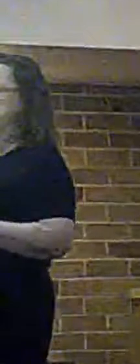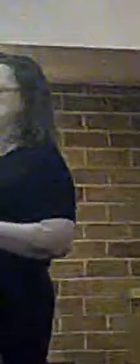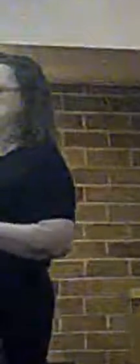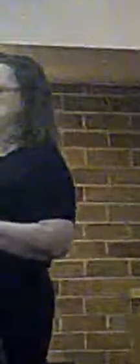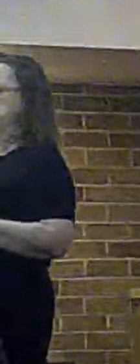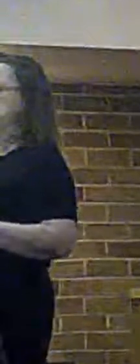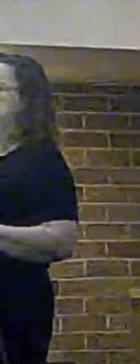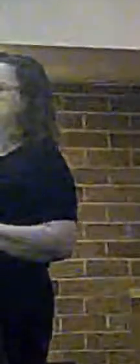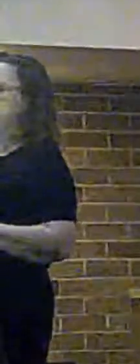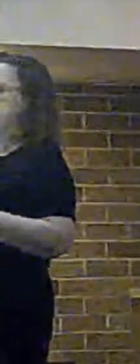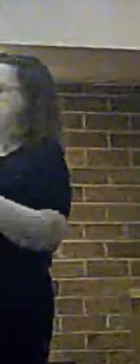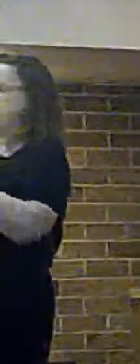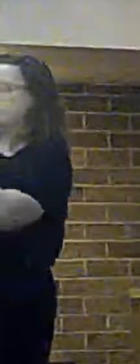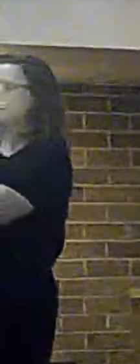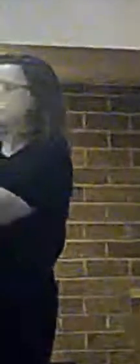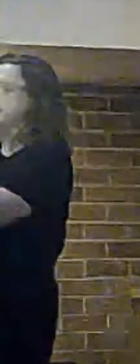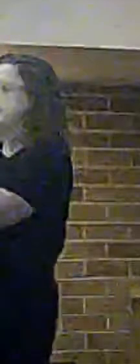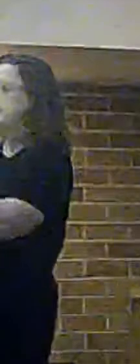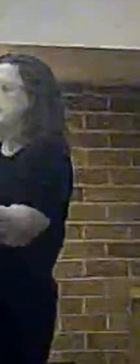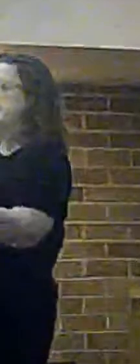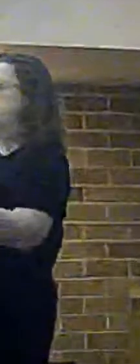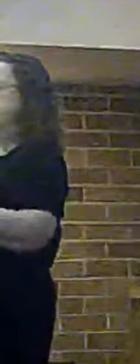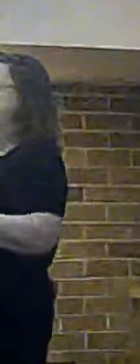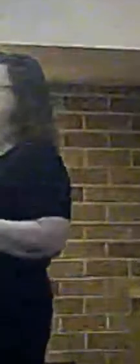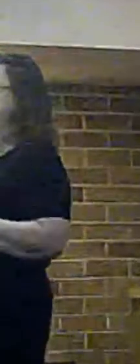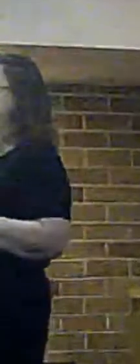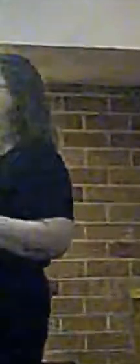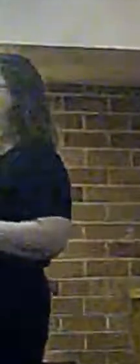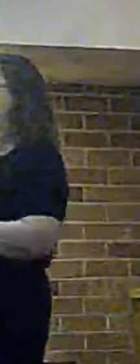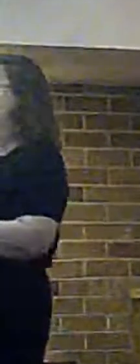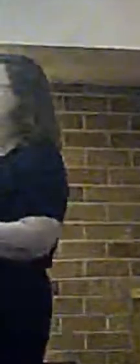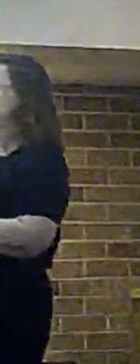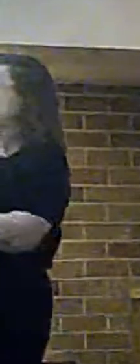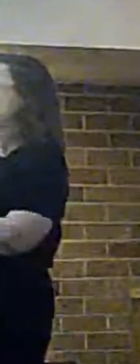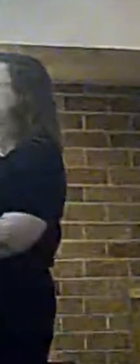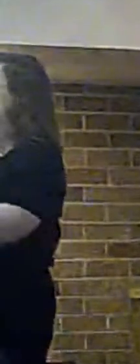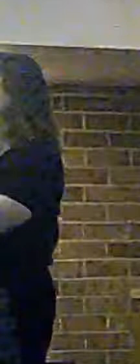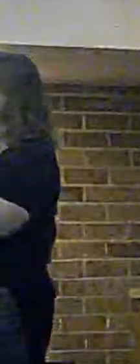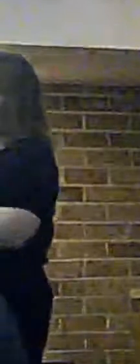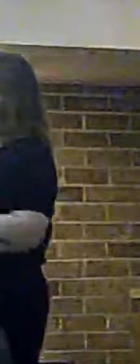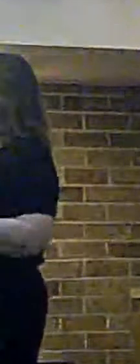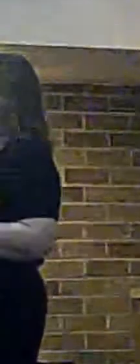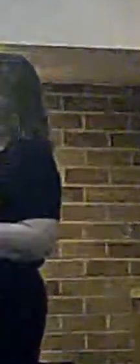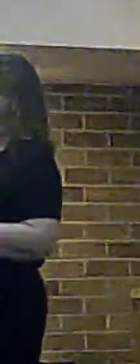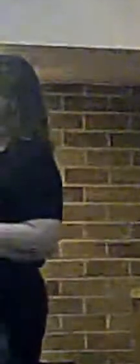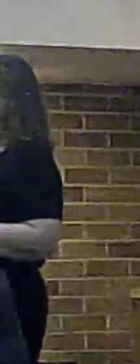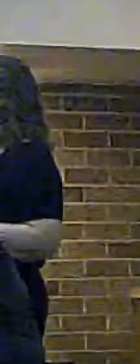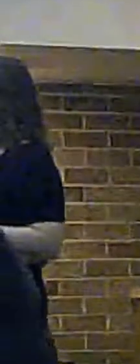they can't hold me to account for anything that may happen thereafter. Can I just make a point?